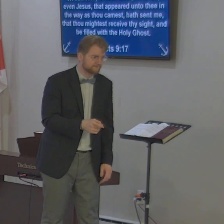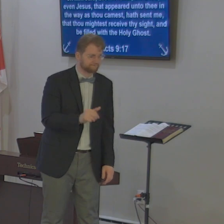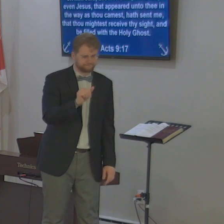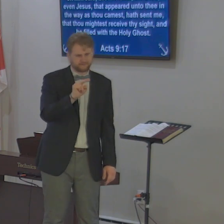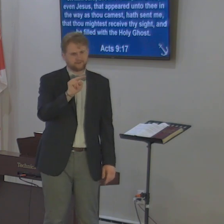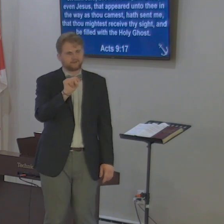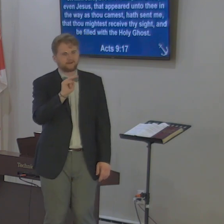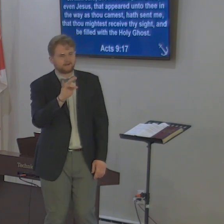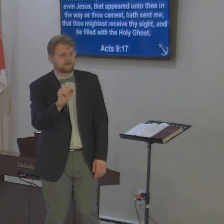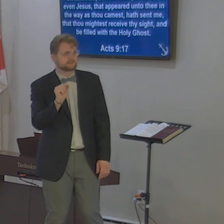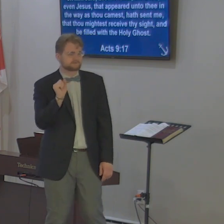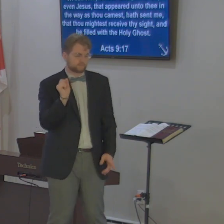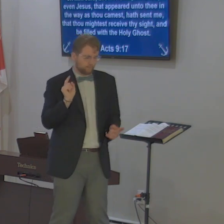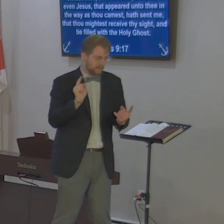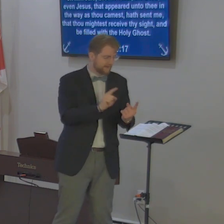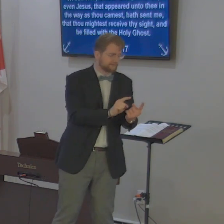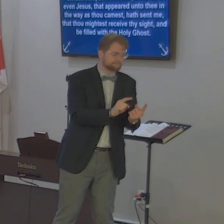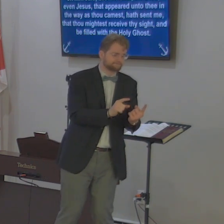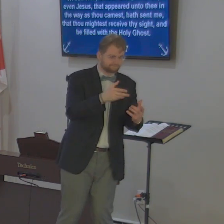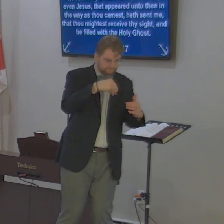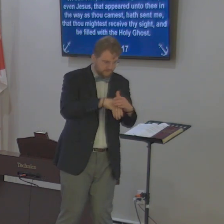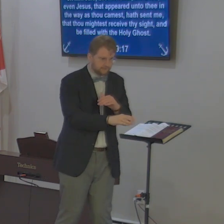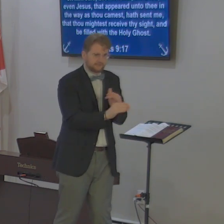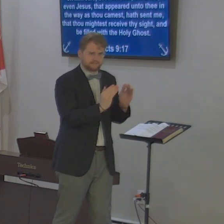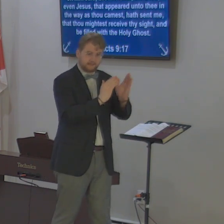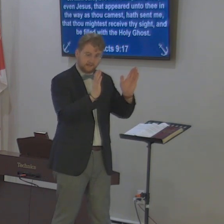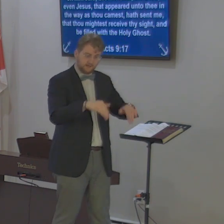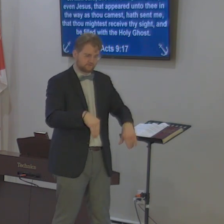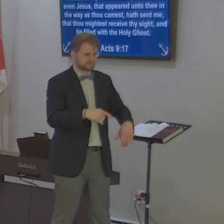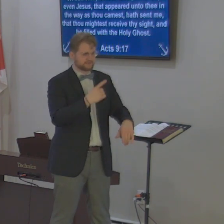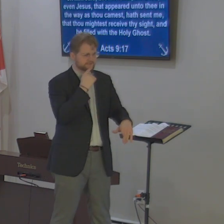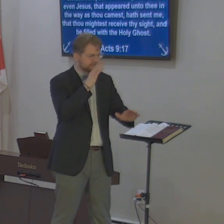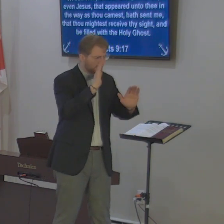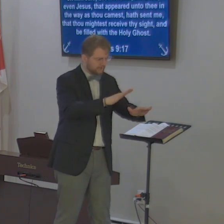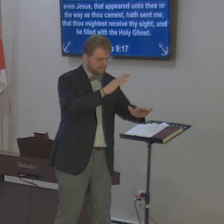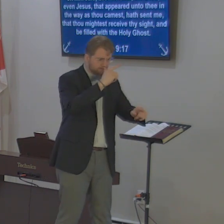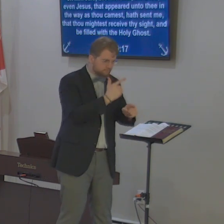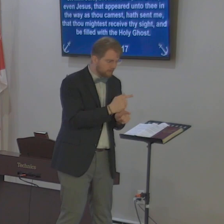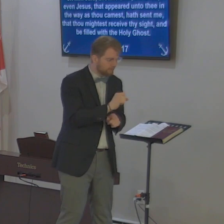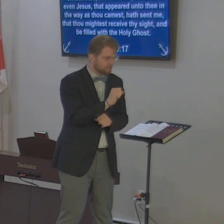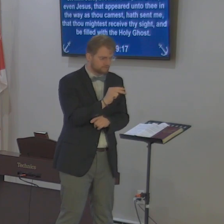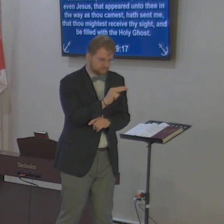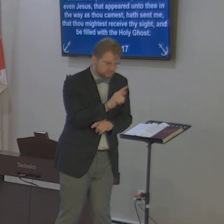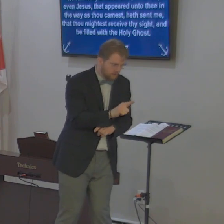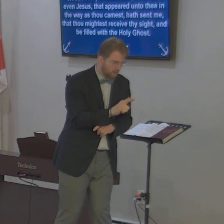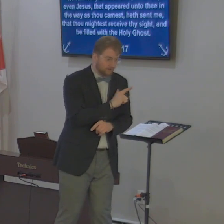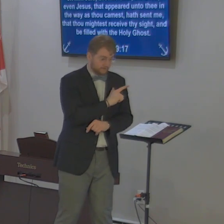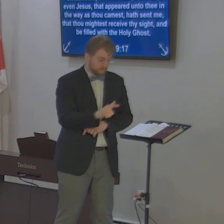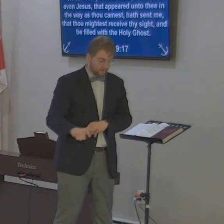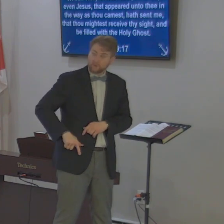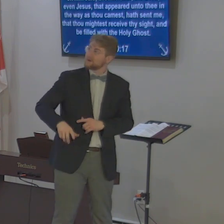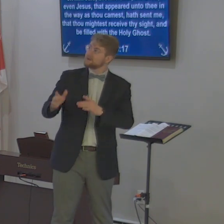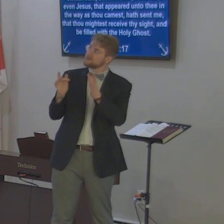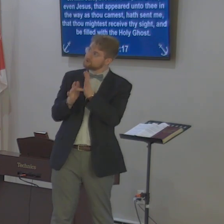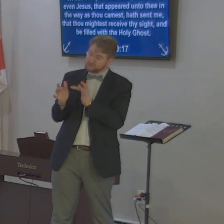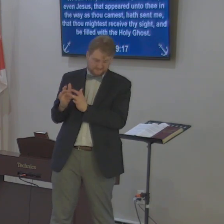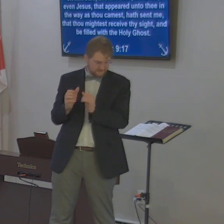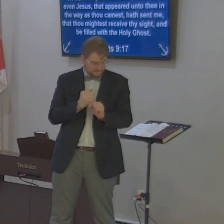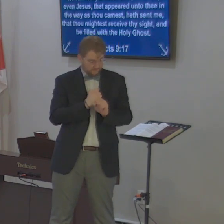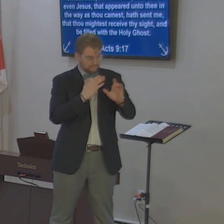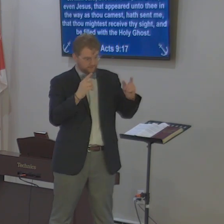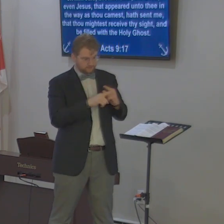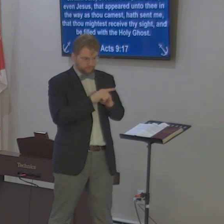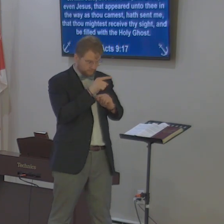Ananias went his way, entered into the house, and putting his hands on him, said, Brother Saul, the Lord, even Jesus, that appeared unto thee in the